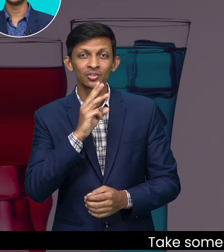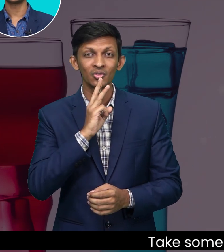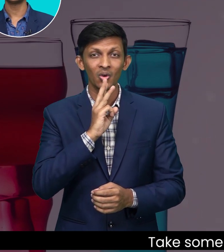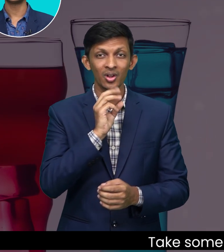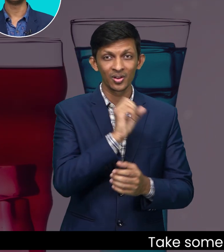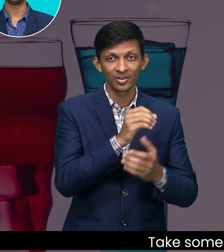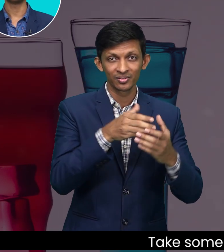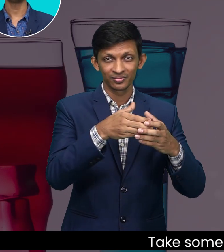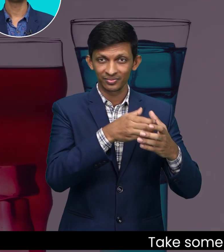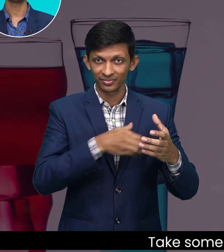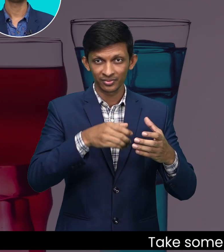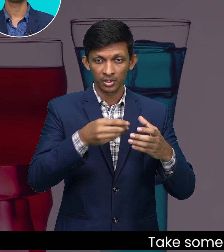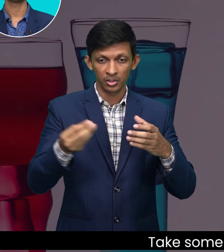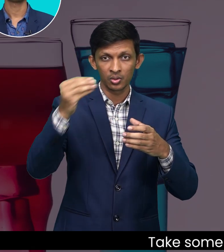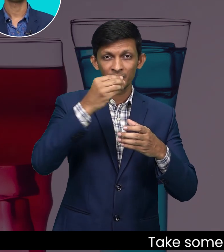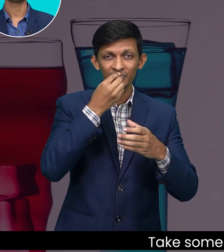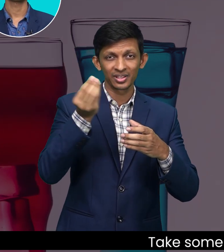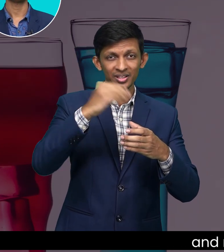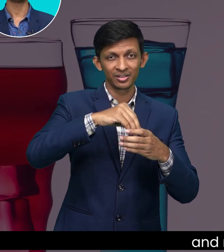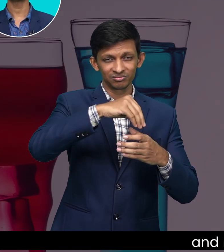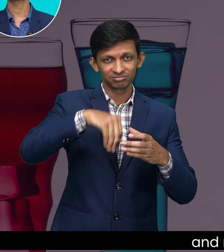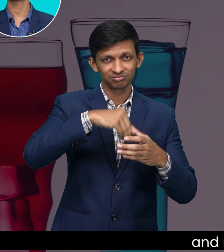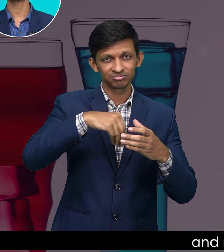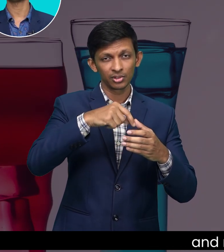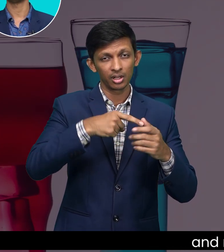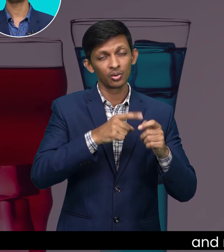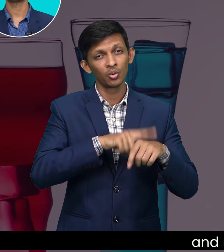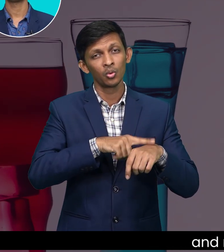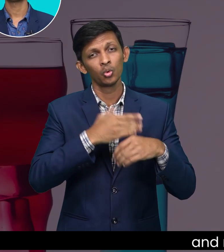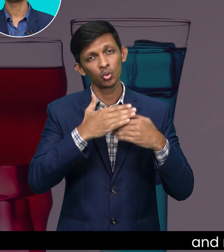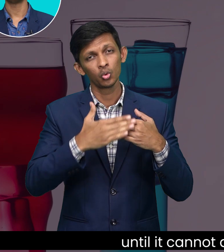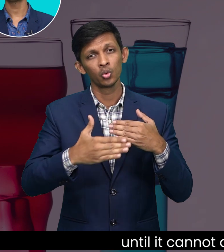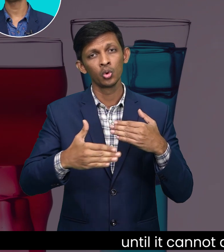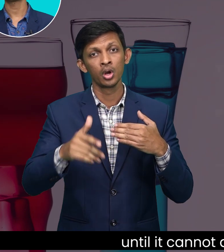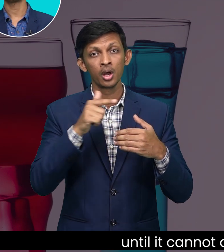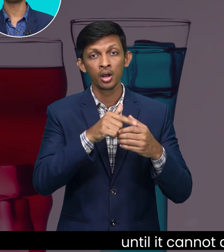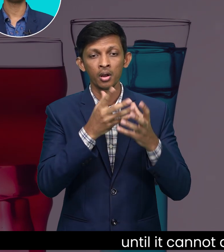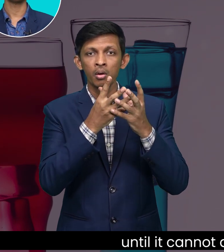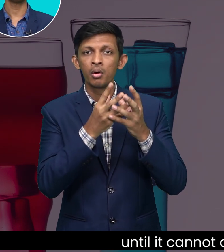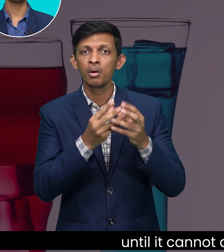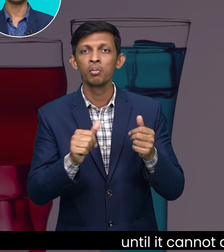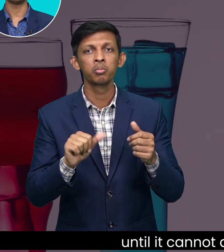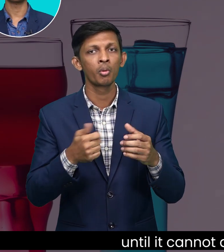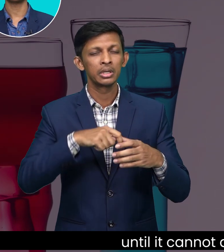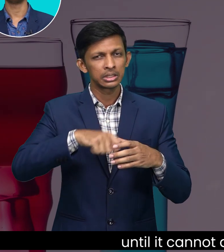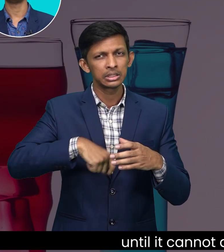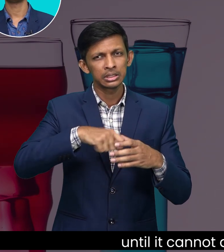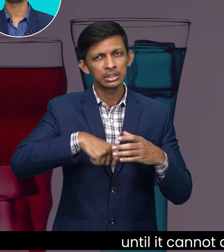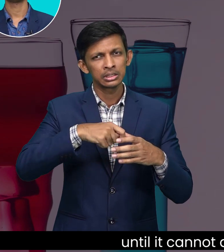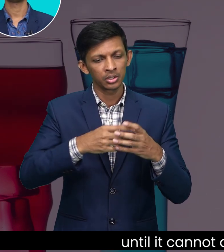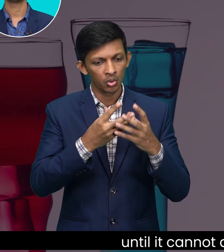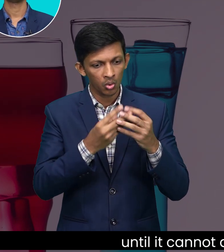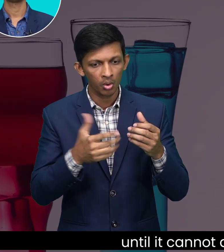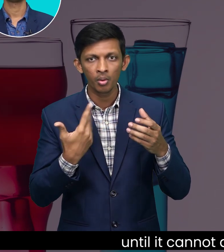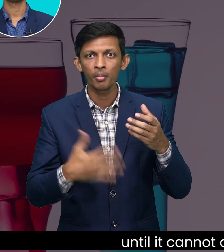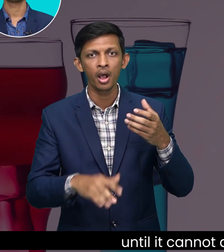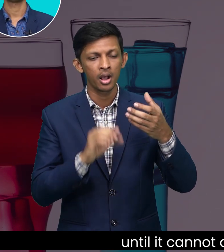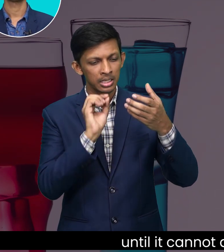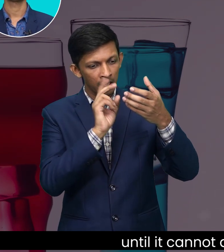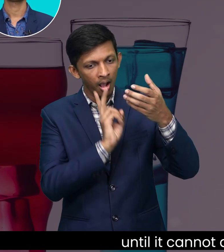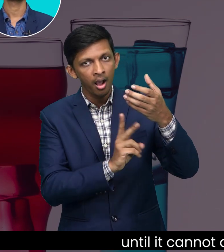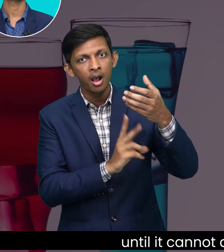Take some water in a beaker and mix salt in it until it cannot dissolve any more salt.